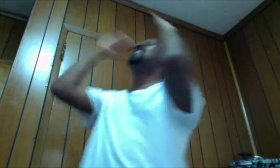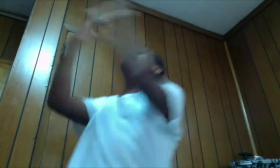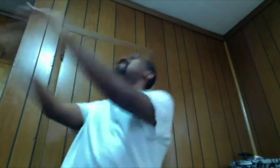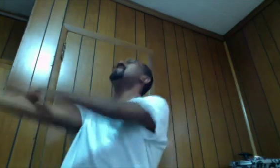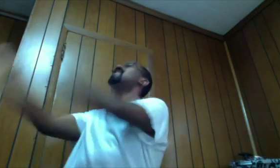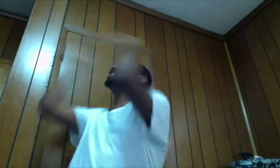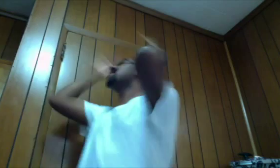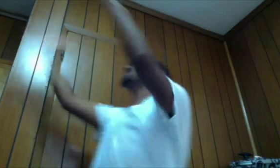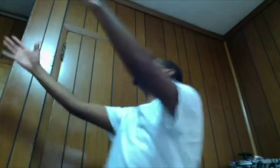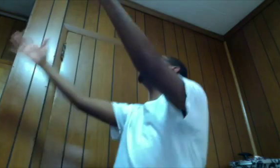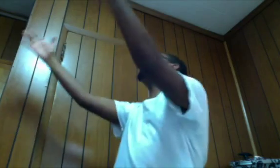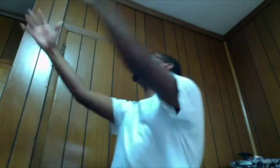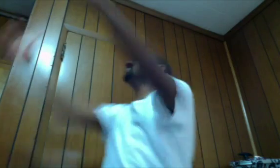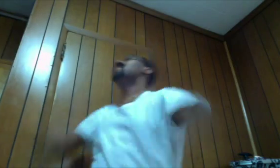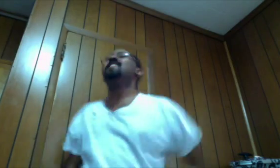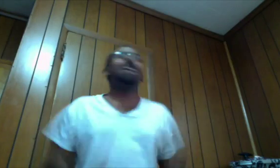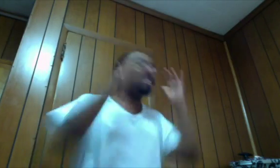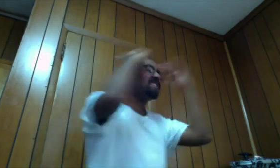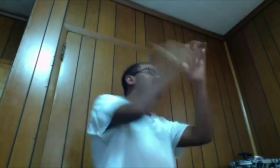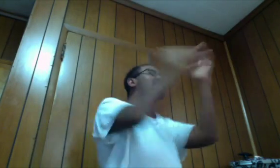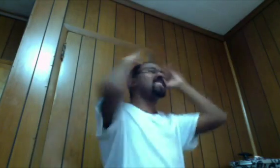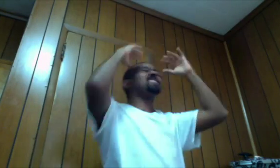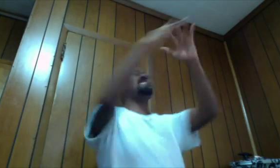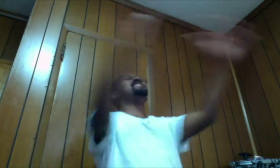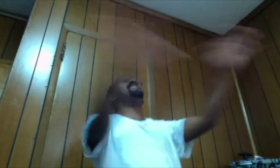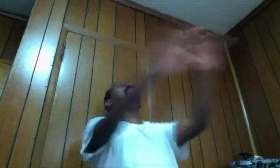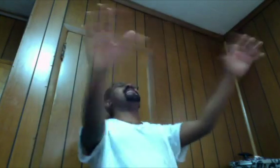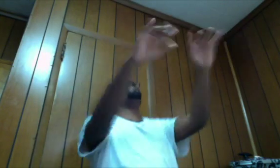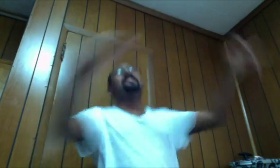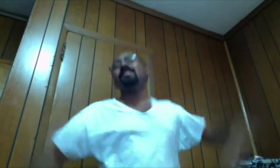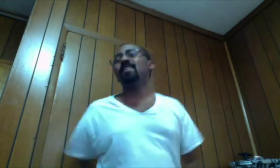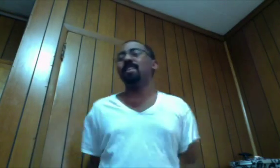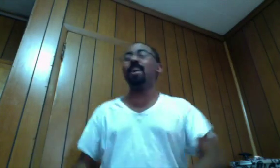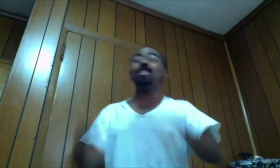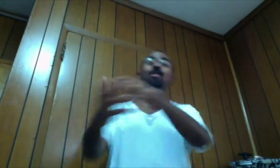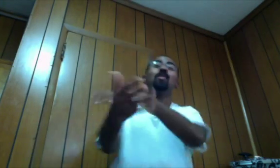then these niggas, and then I was like, and then